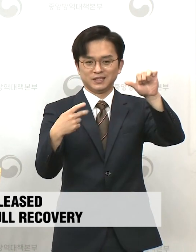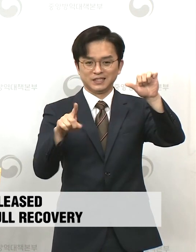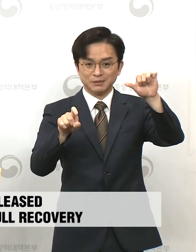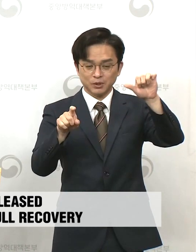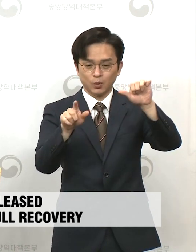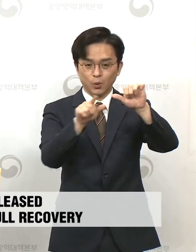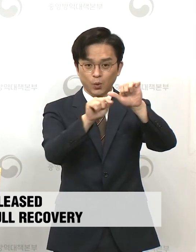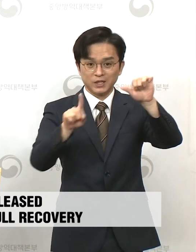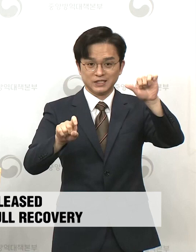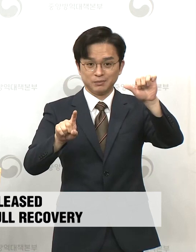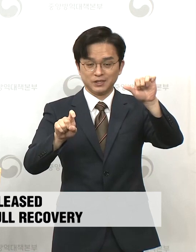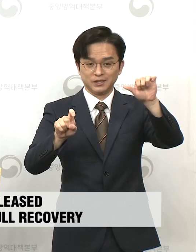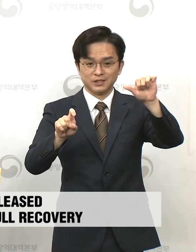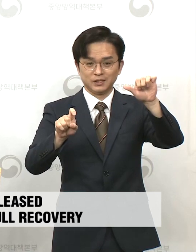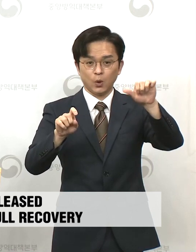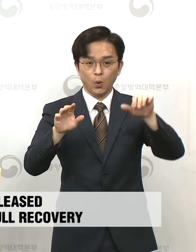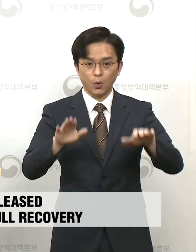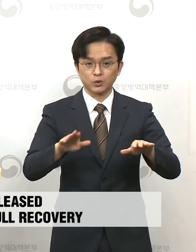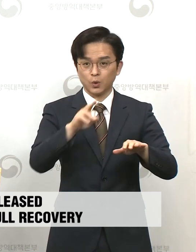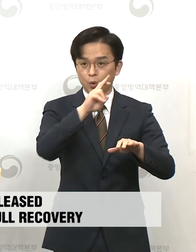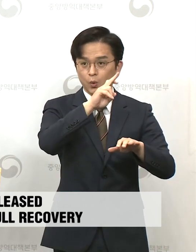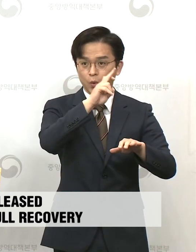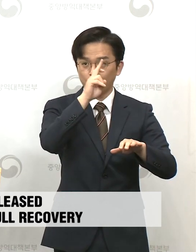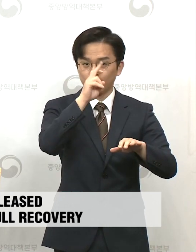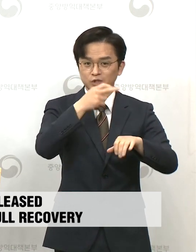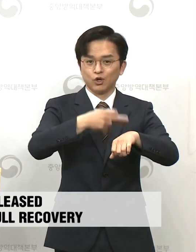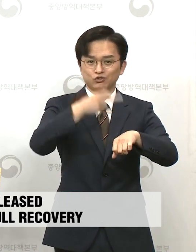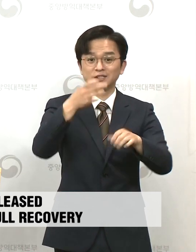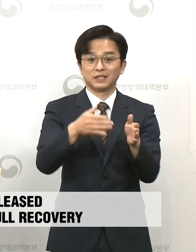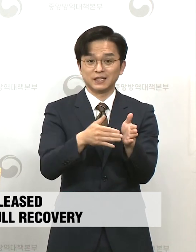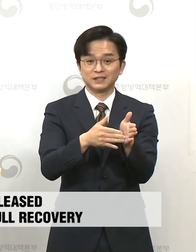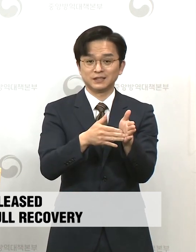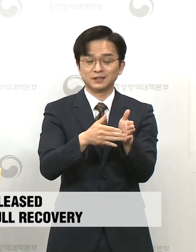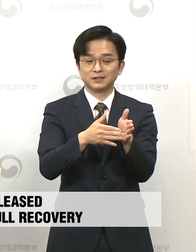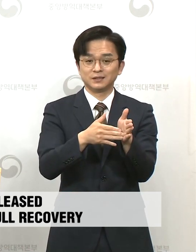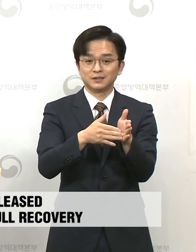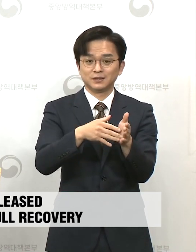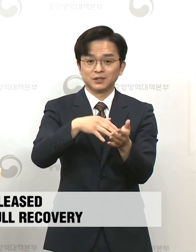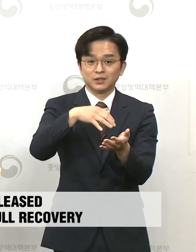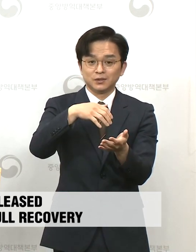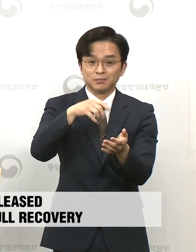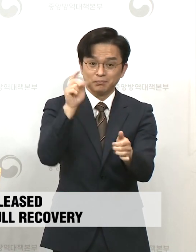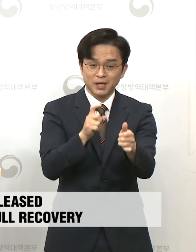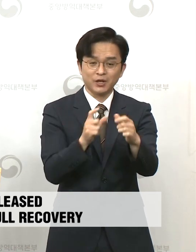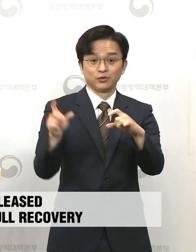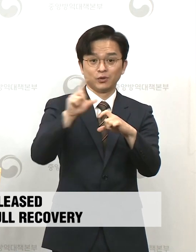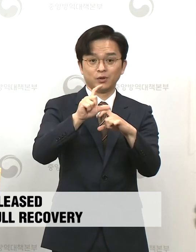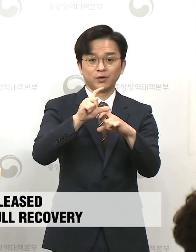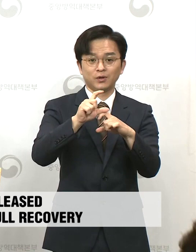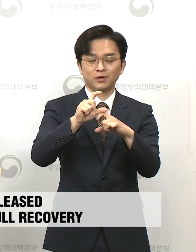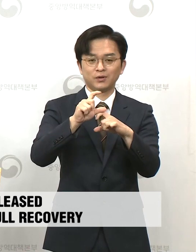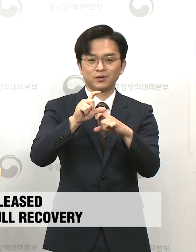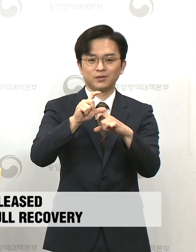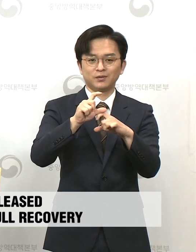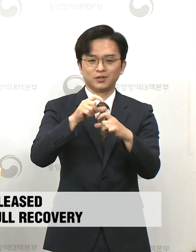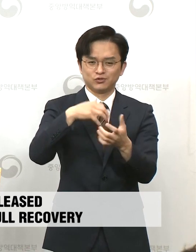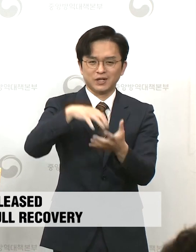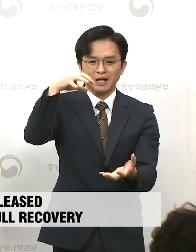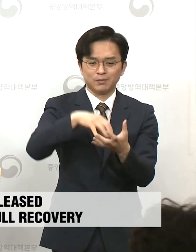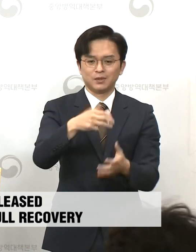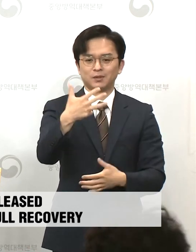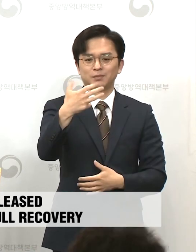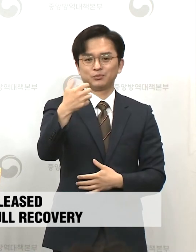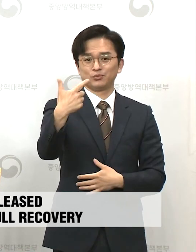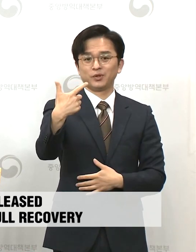yesterday, up until now, we have 14 new cases, and the accumulated cases relating to